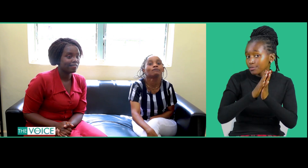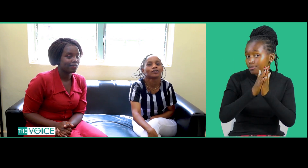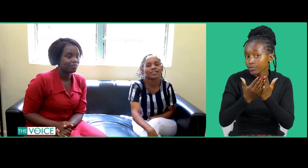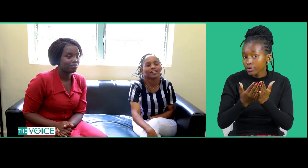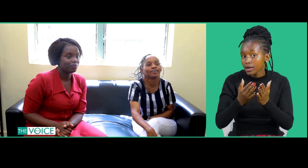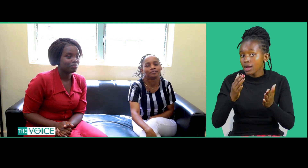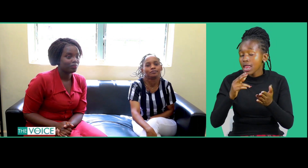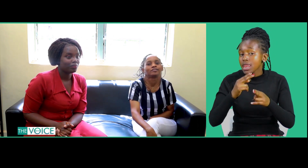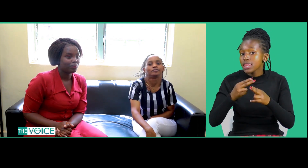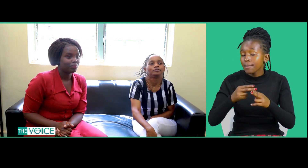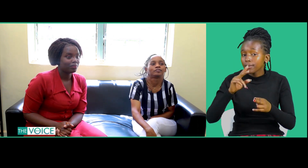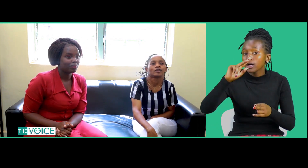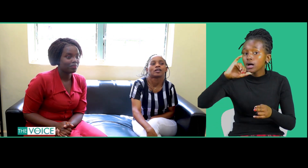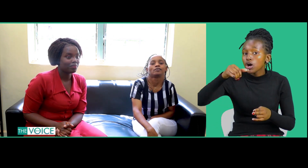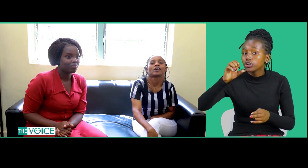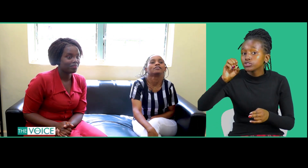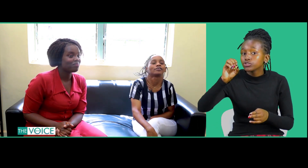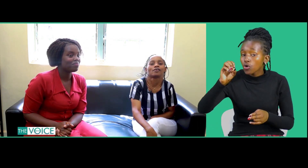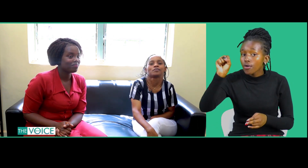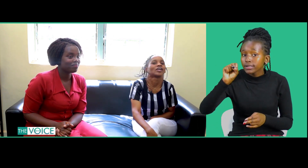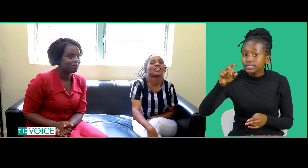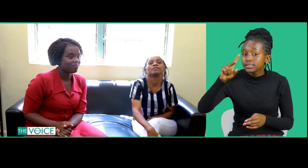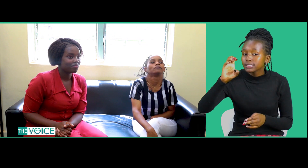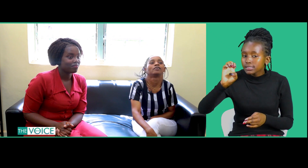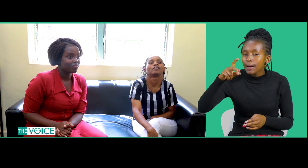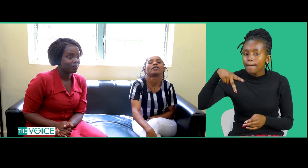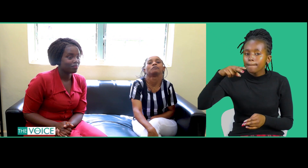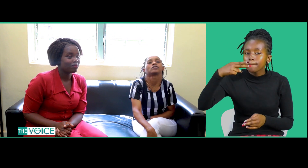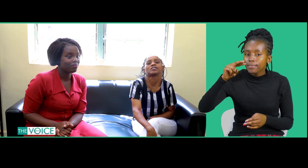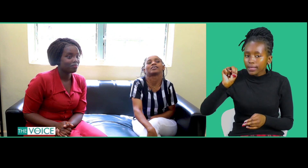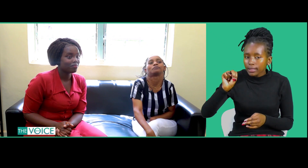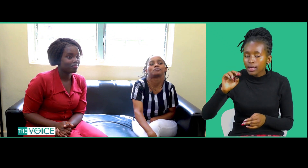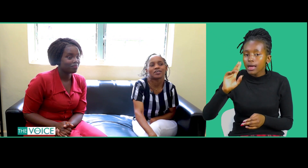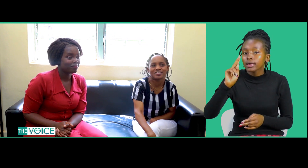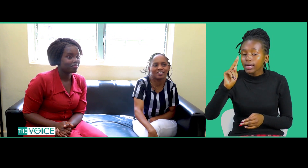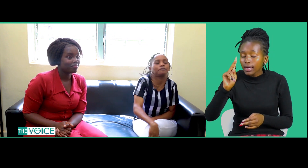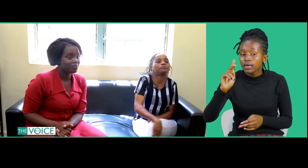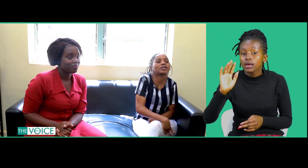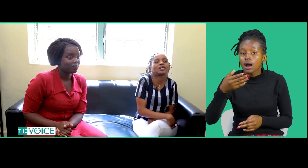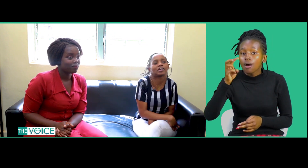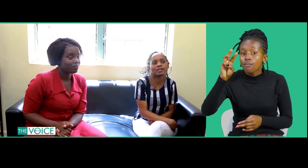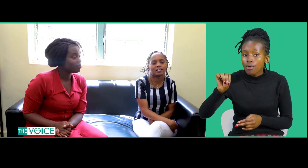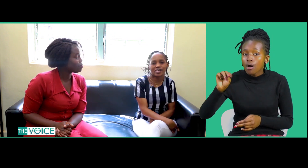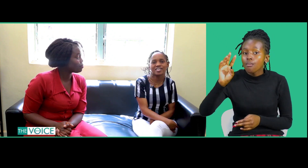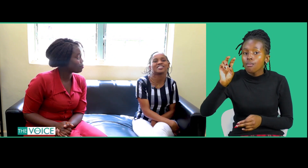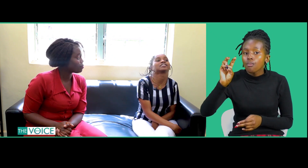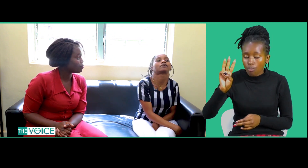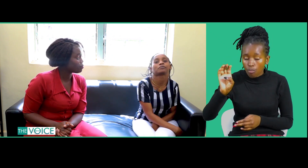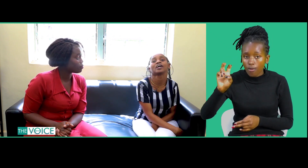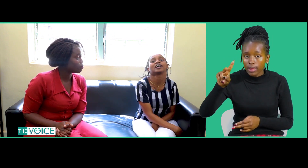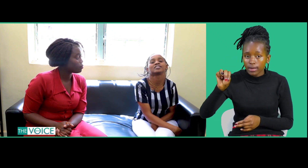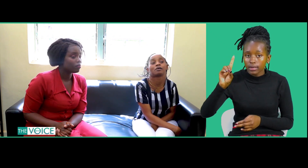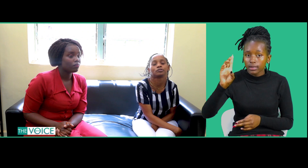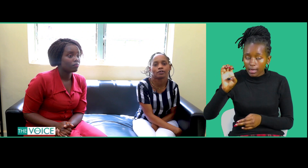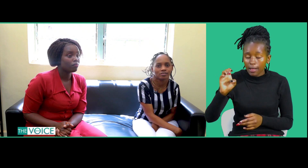Josephine Mwende. You can follow me and learn more about cerebral palsy. And let's